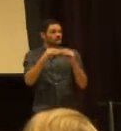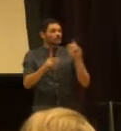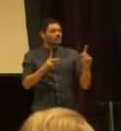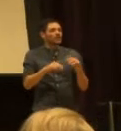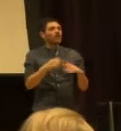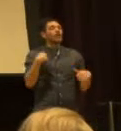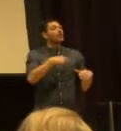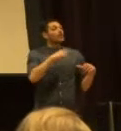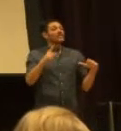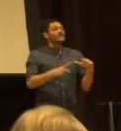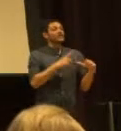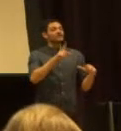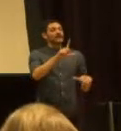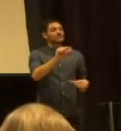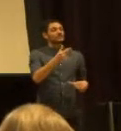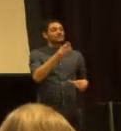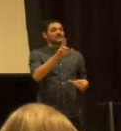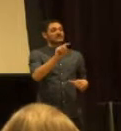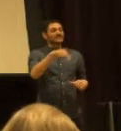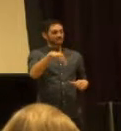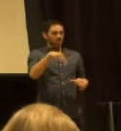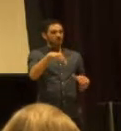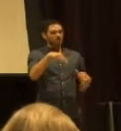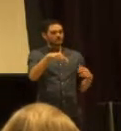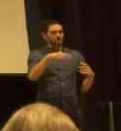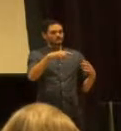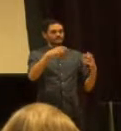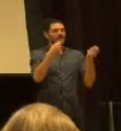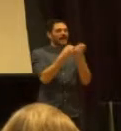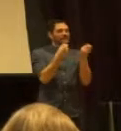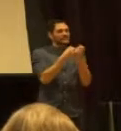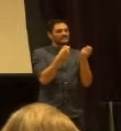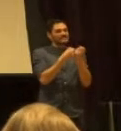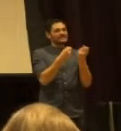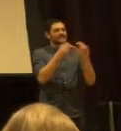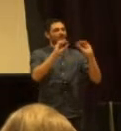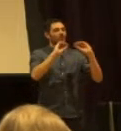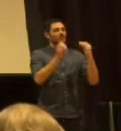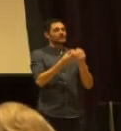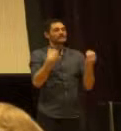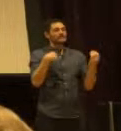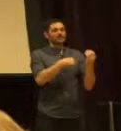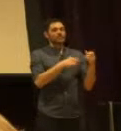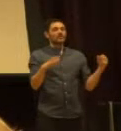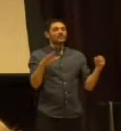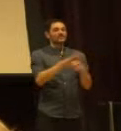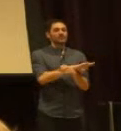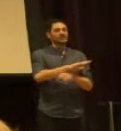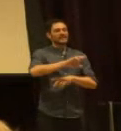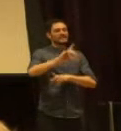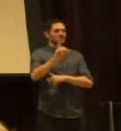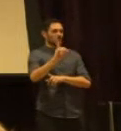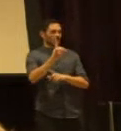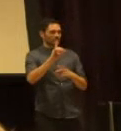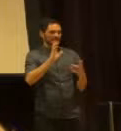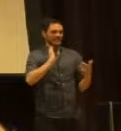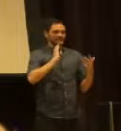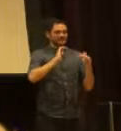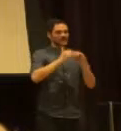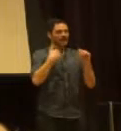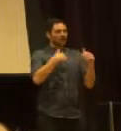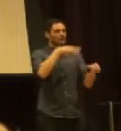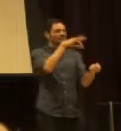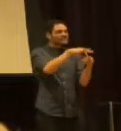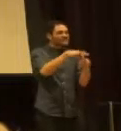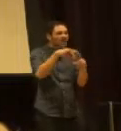LGBTQ advocacy organization to fully democratize the process for determining what we voted for. We